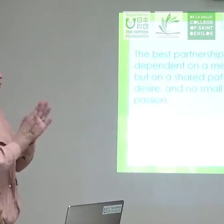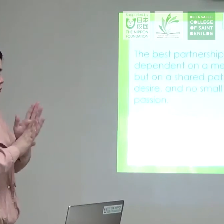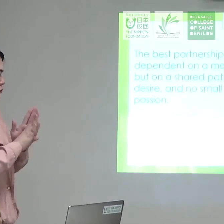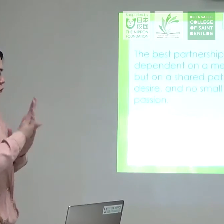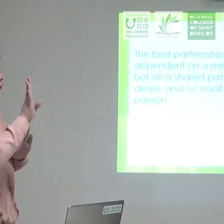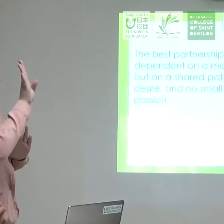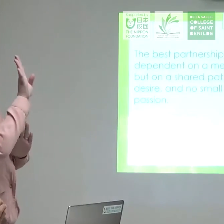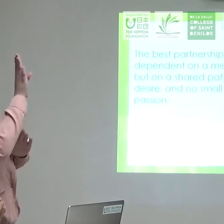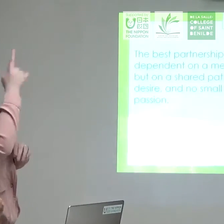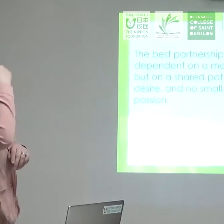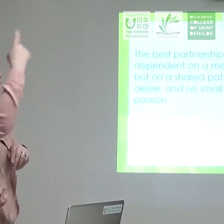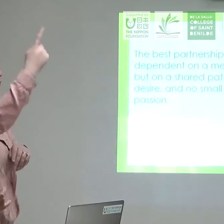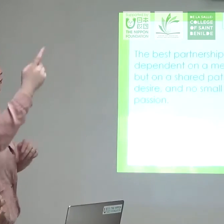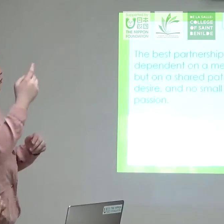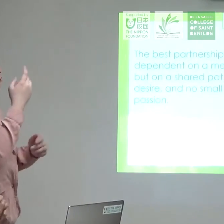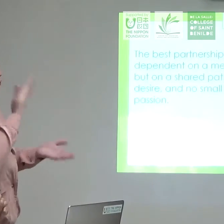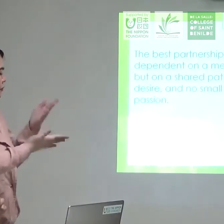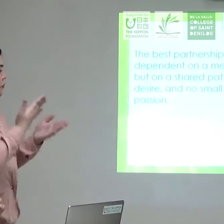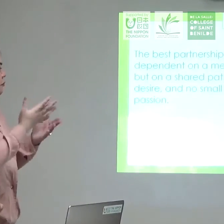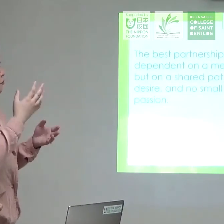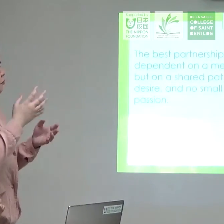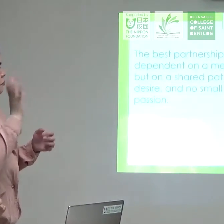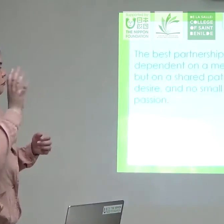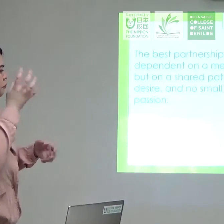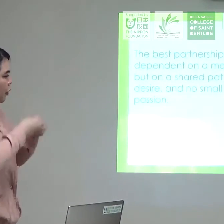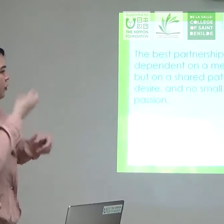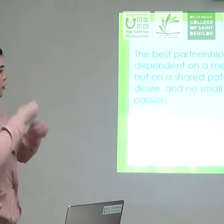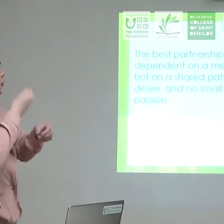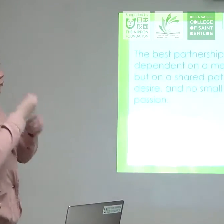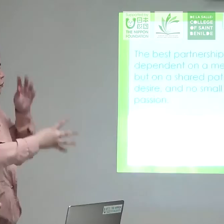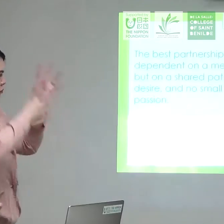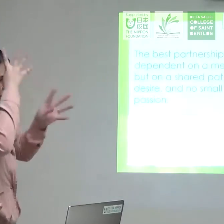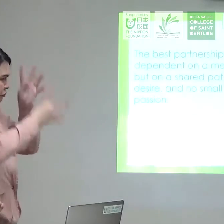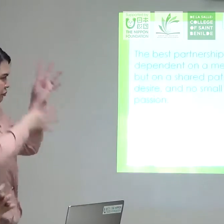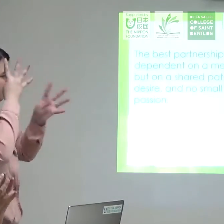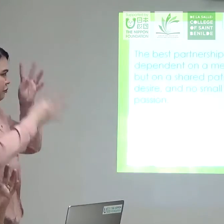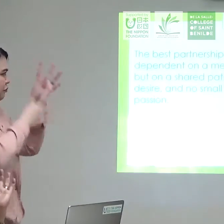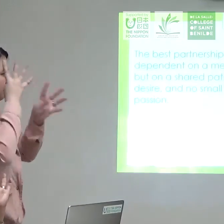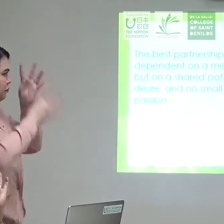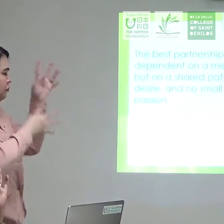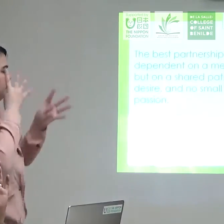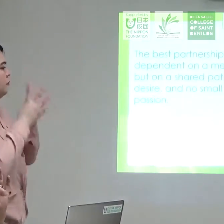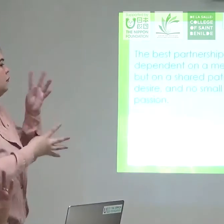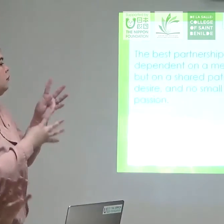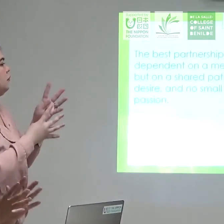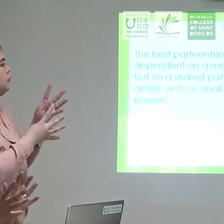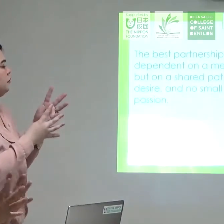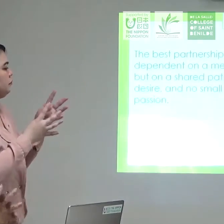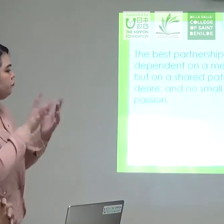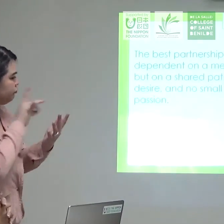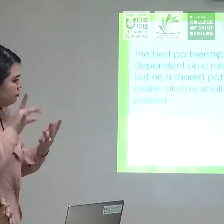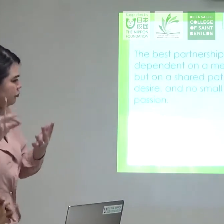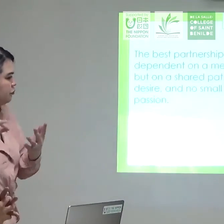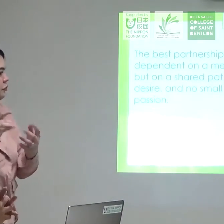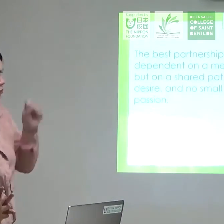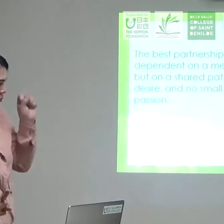your imagination. Creative, allow your creative juices to